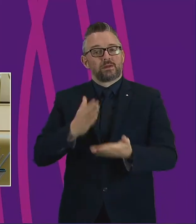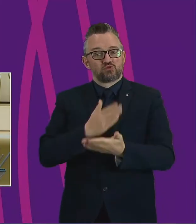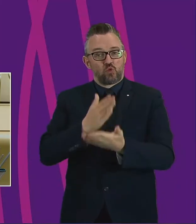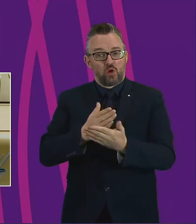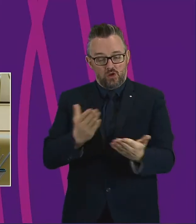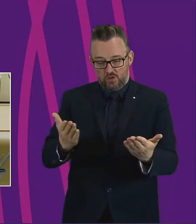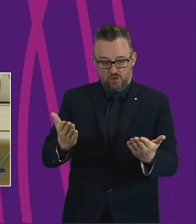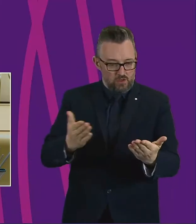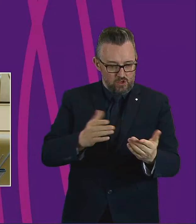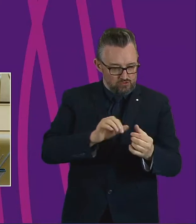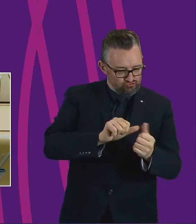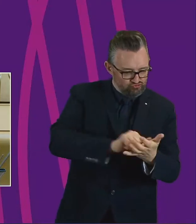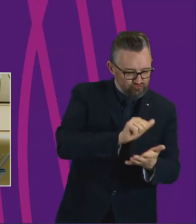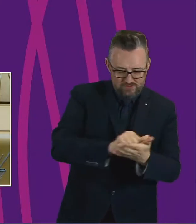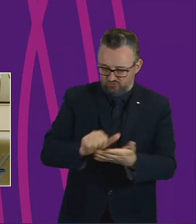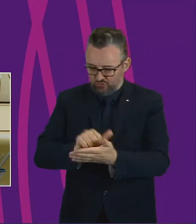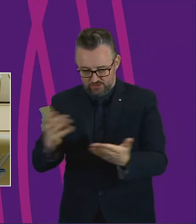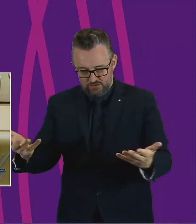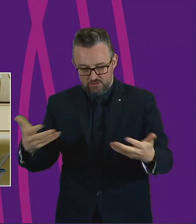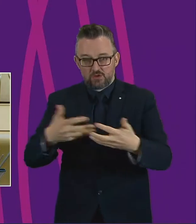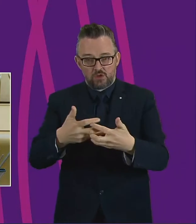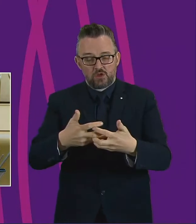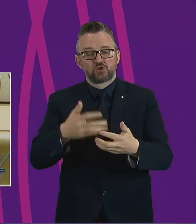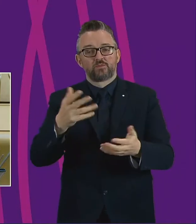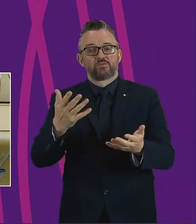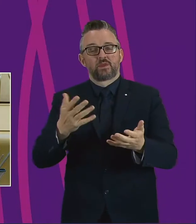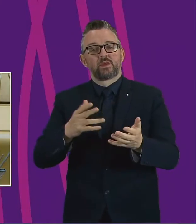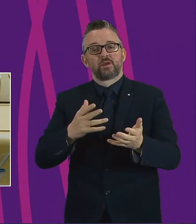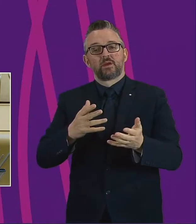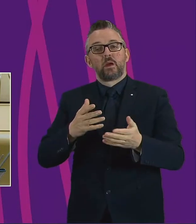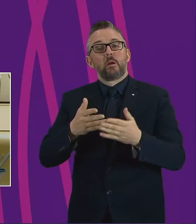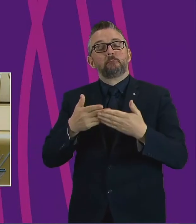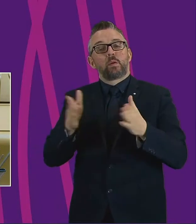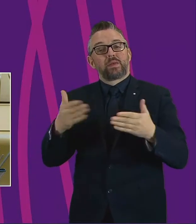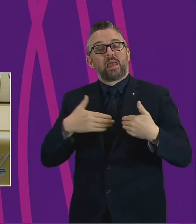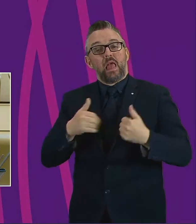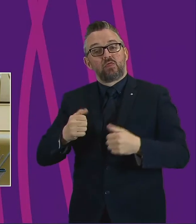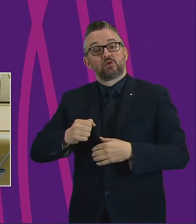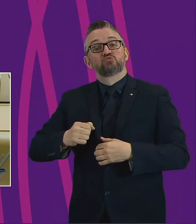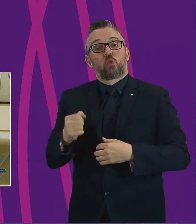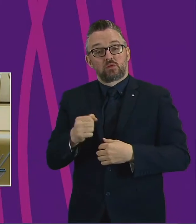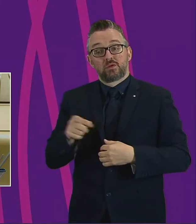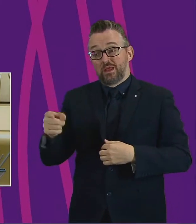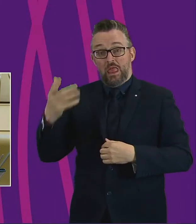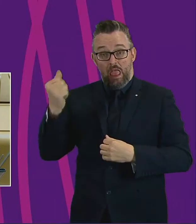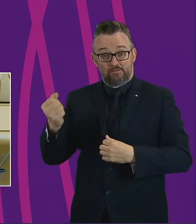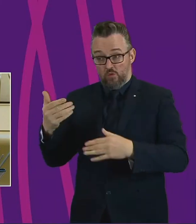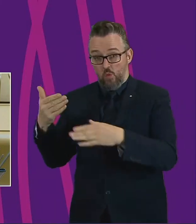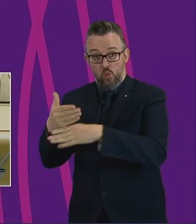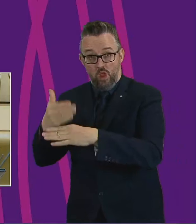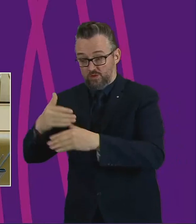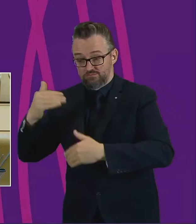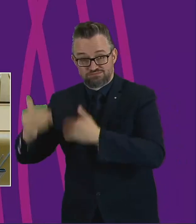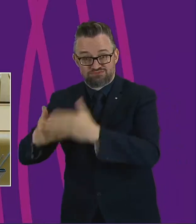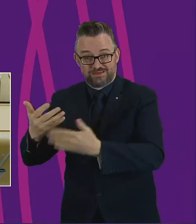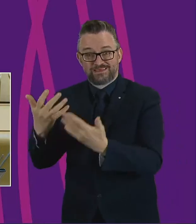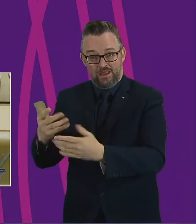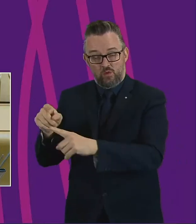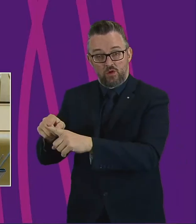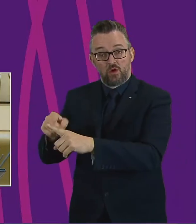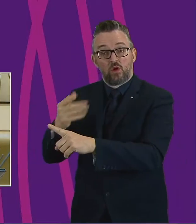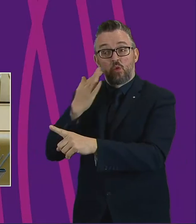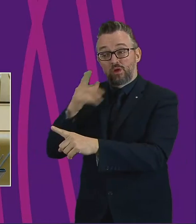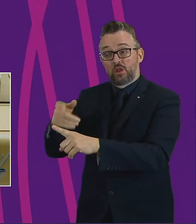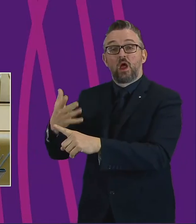same things as far as possible. So NSS, Public Health Scotland, already has that work underway, and as